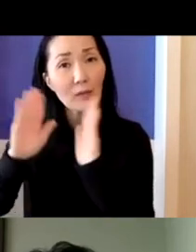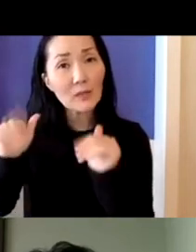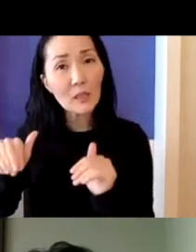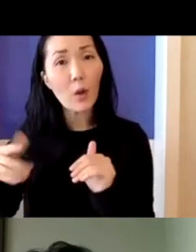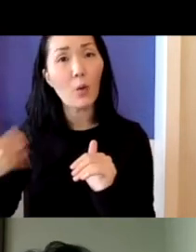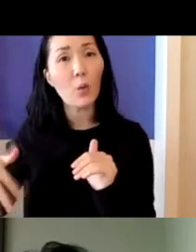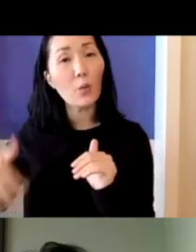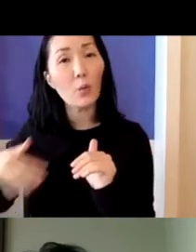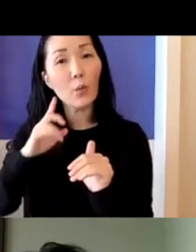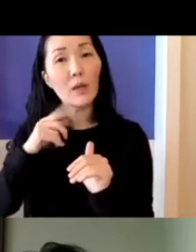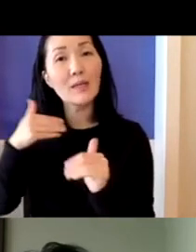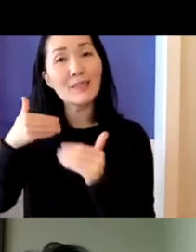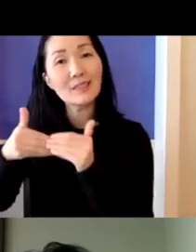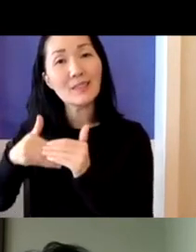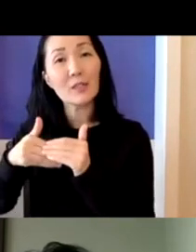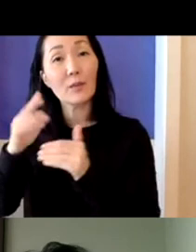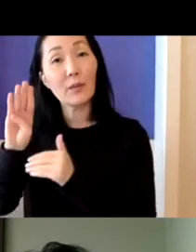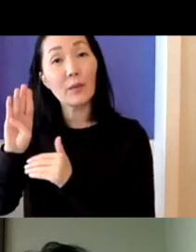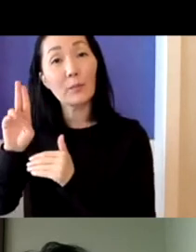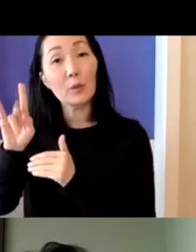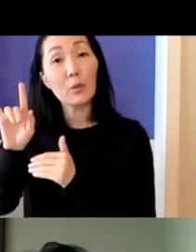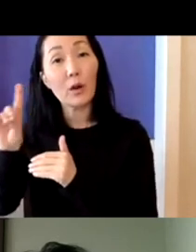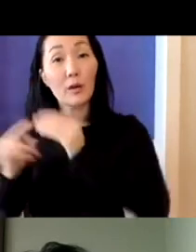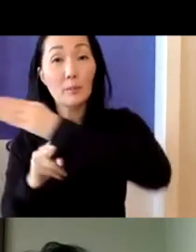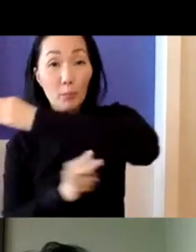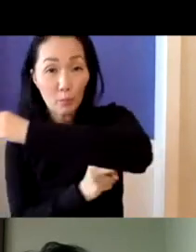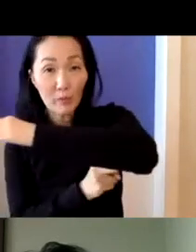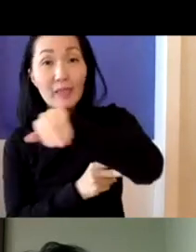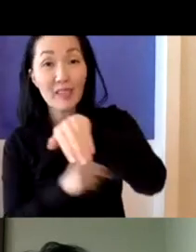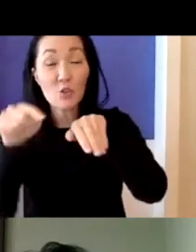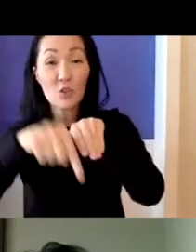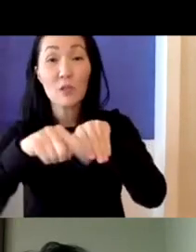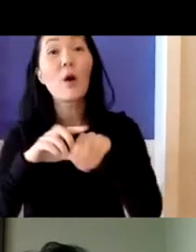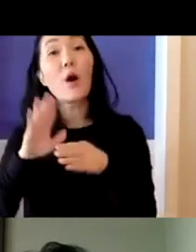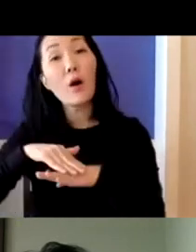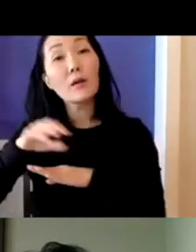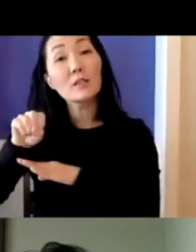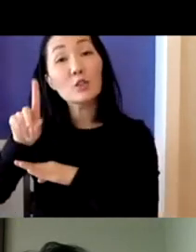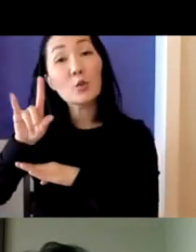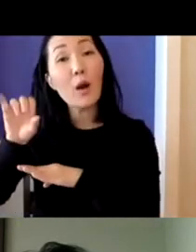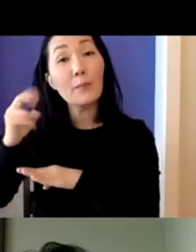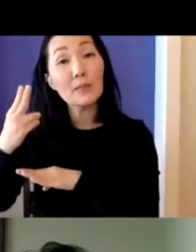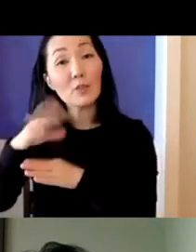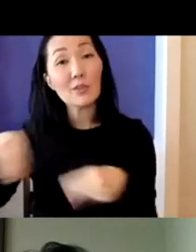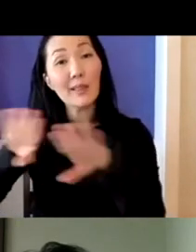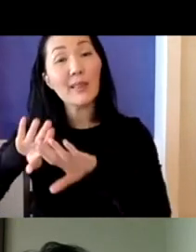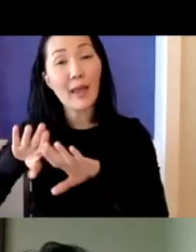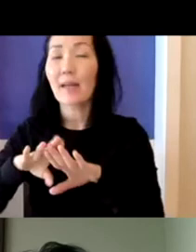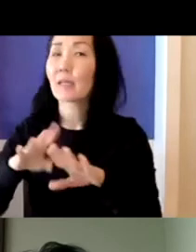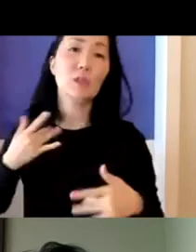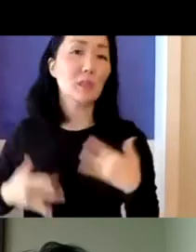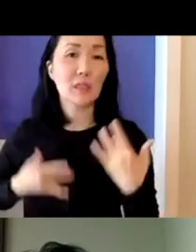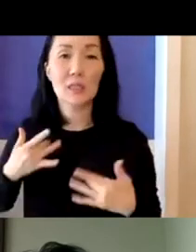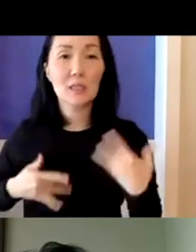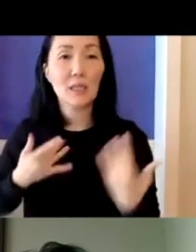the foot of the Burrard Street Bridge on Squamish land, I think that is one of the most exciting things I've heard coming out that's been announced